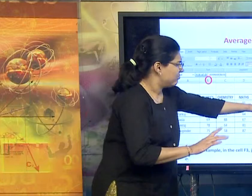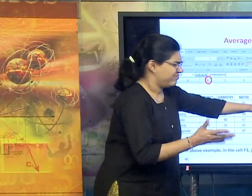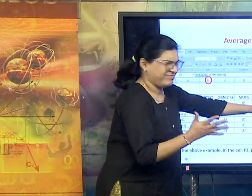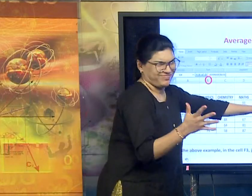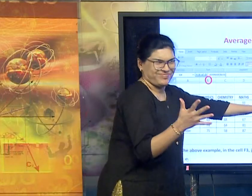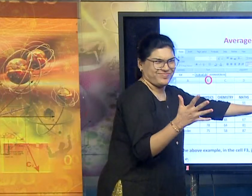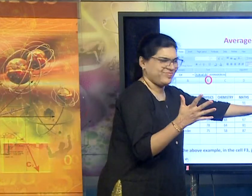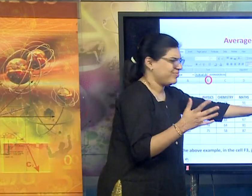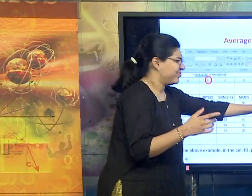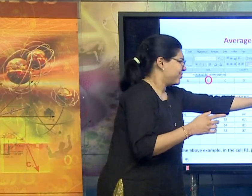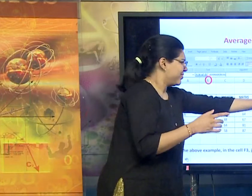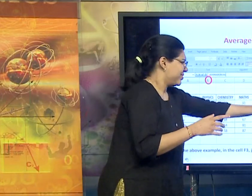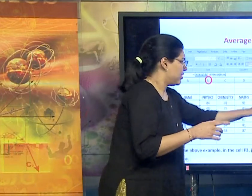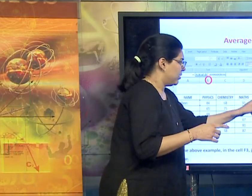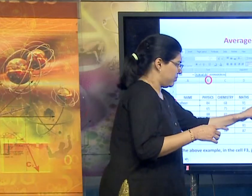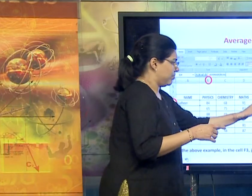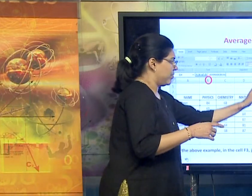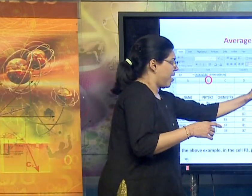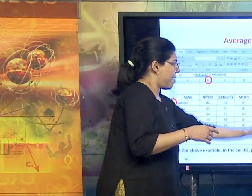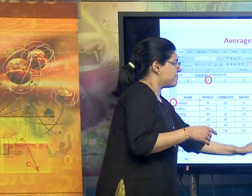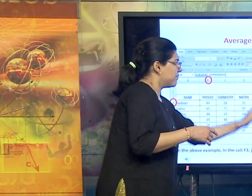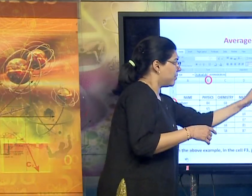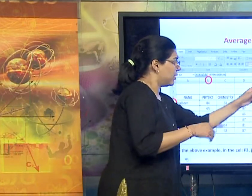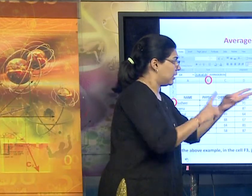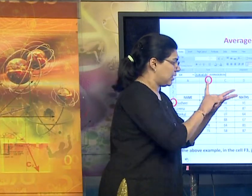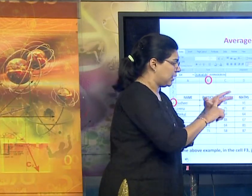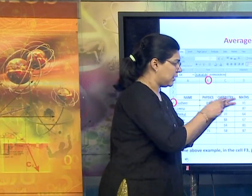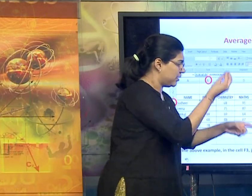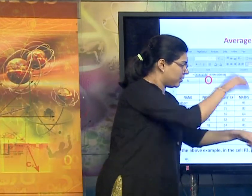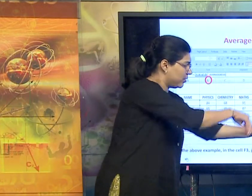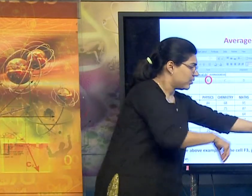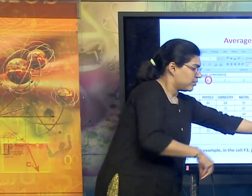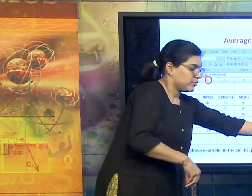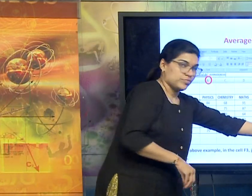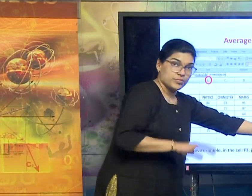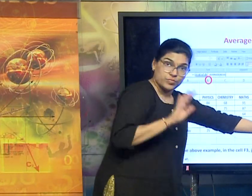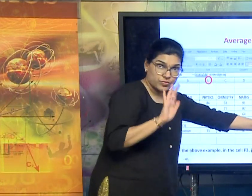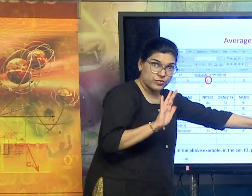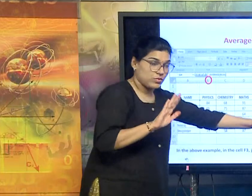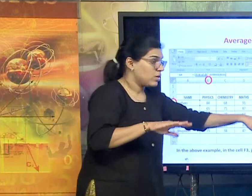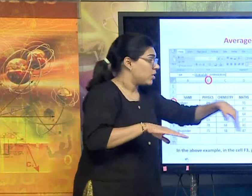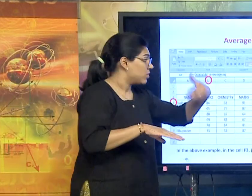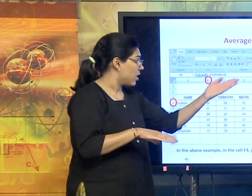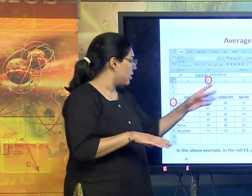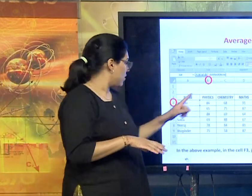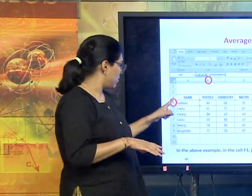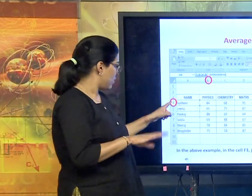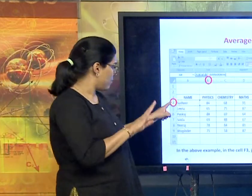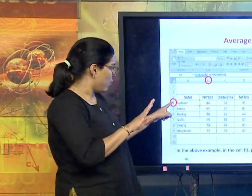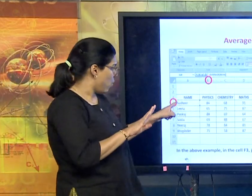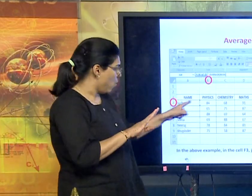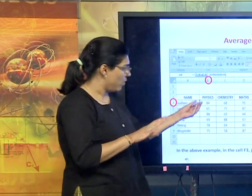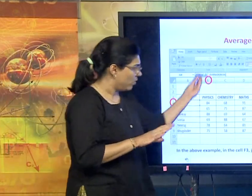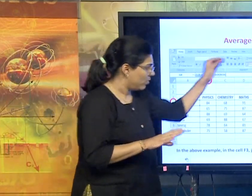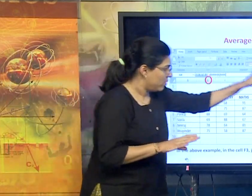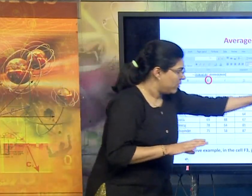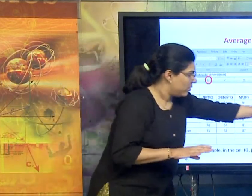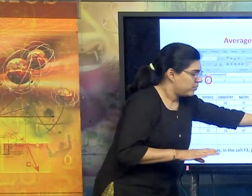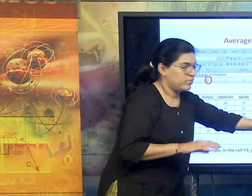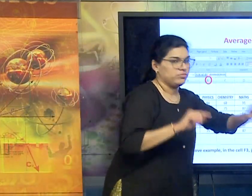Like B4, that is B is the column name and 4 is the row number. From